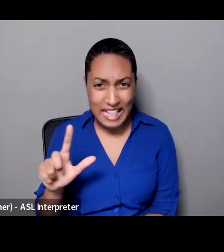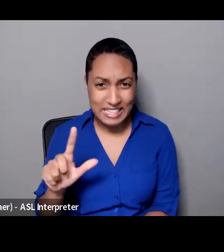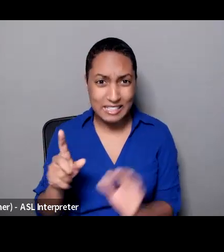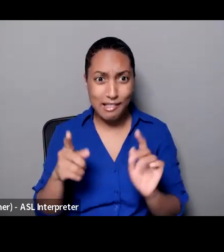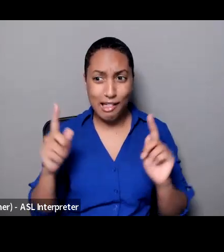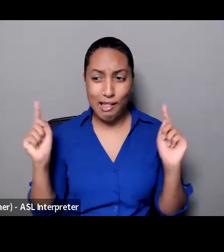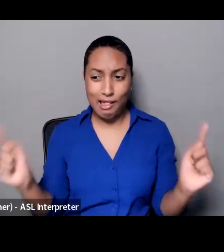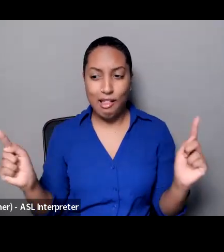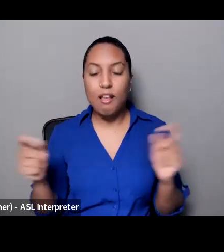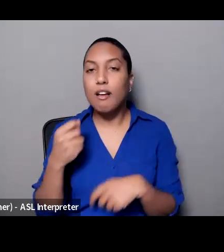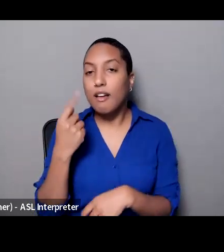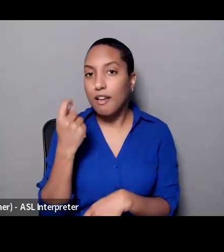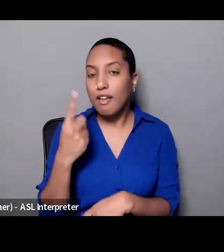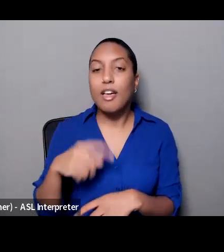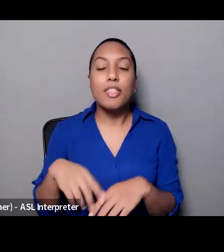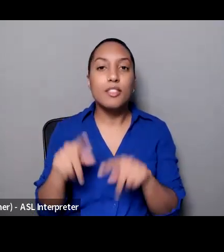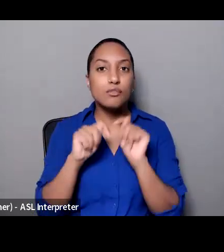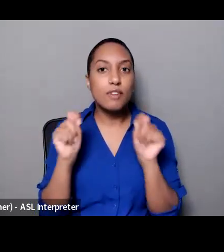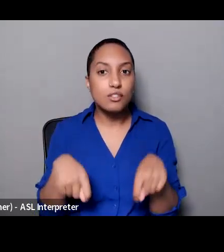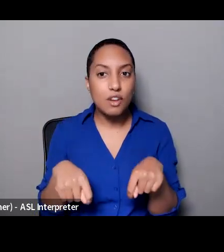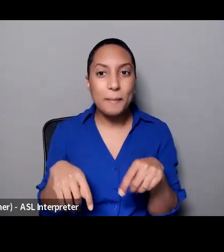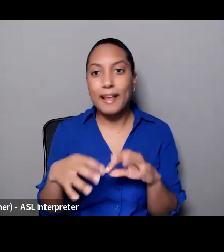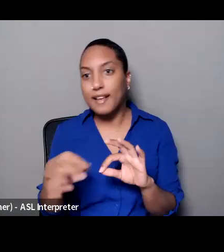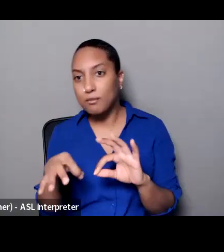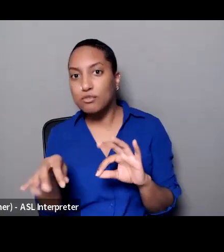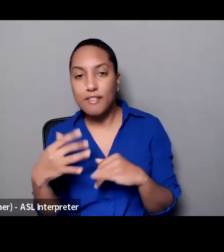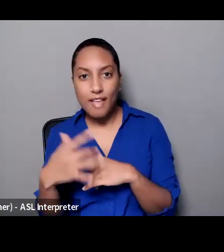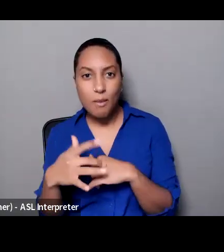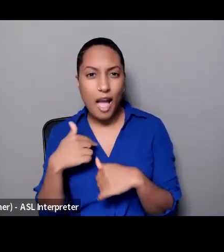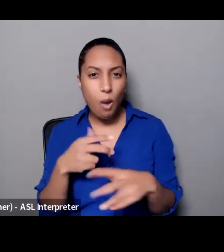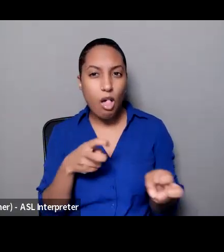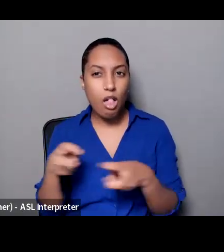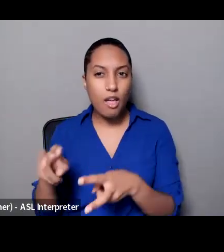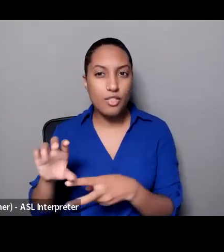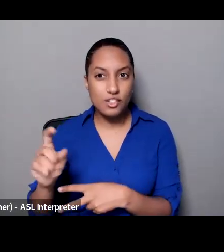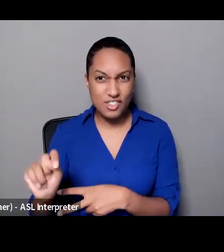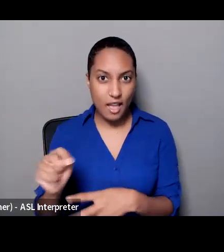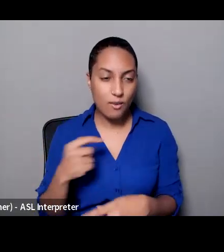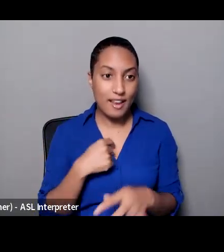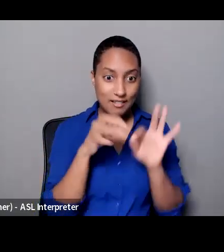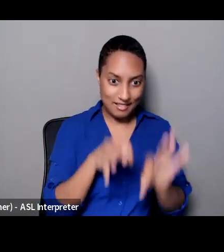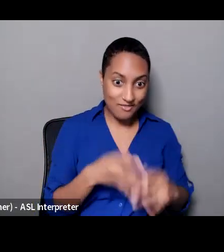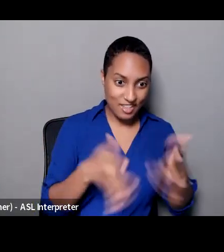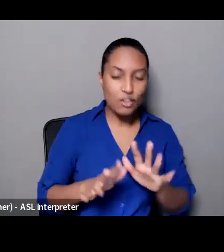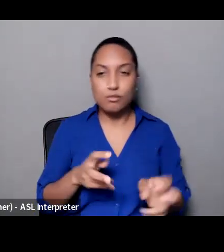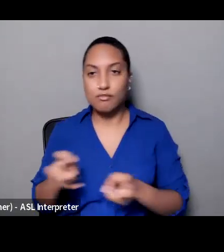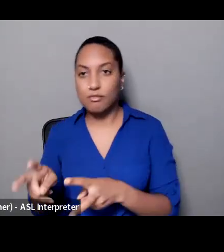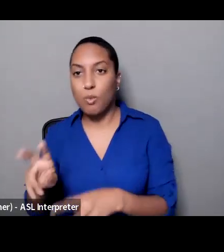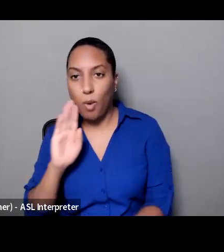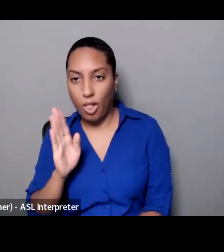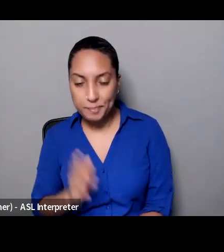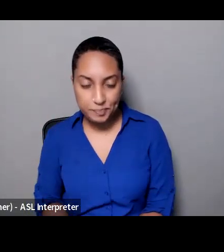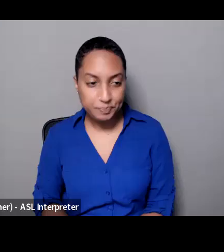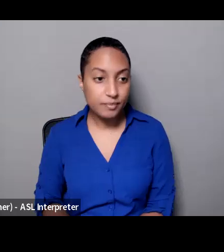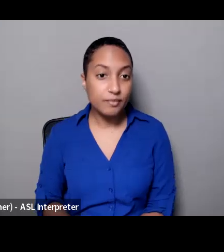it's available. I'll share it in the chat with everybody as soon as I finish speaking this. So AI Media, if you